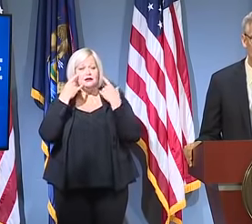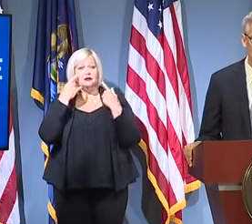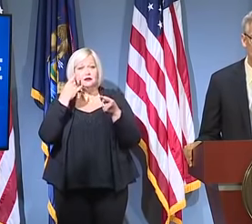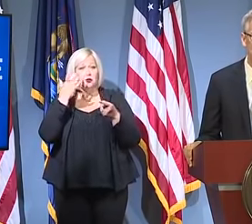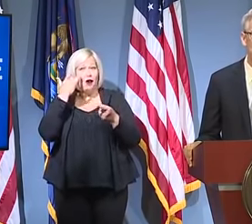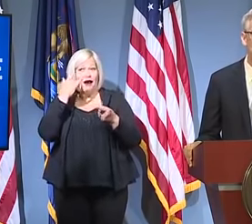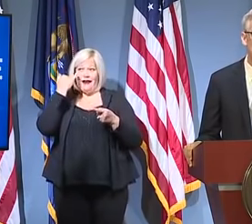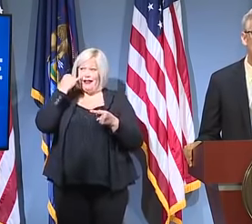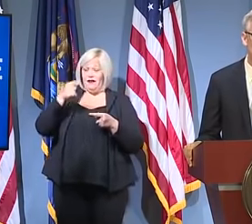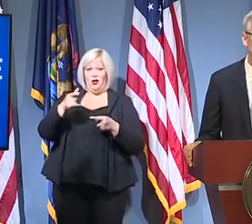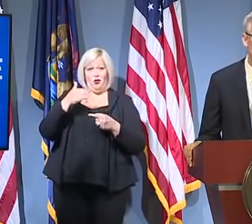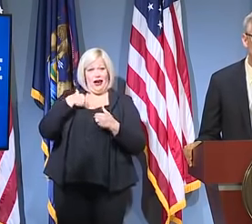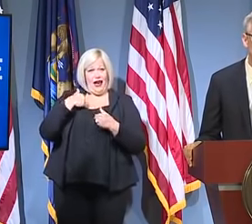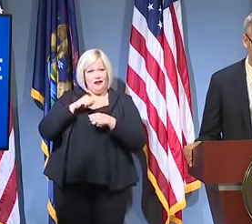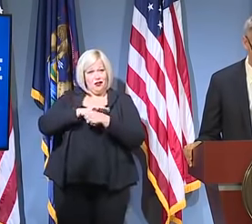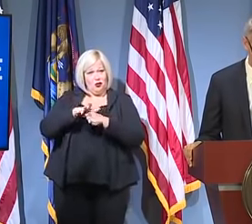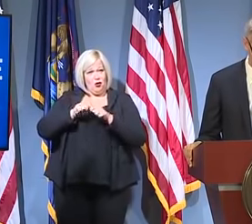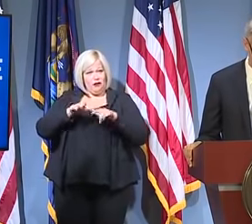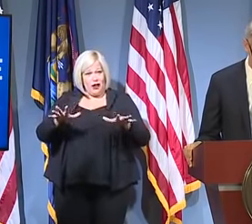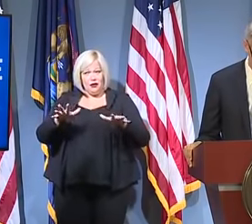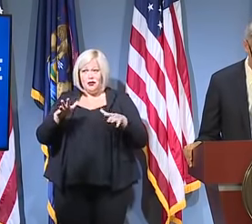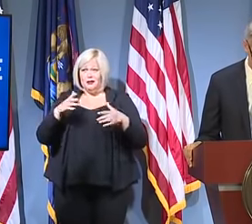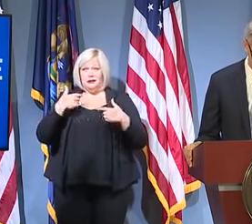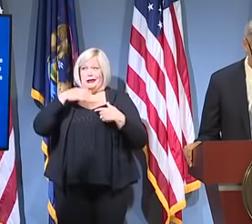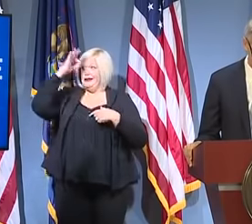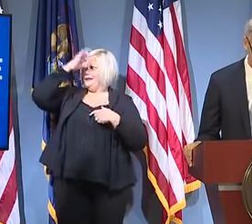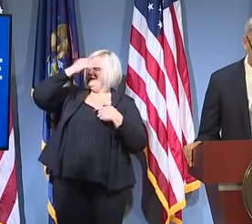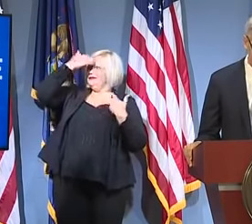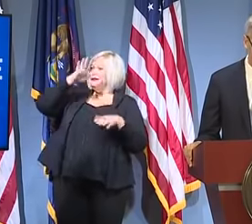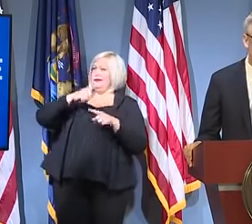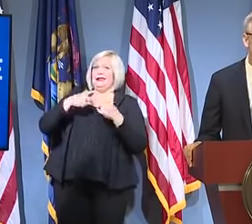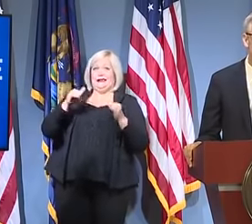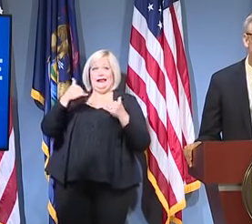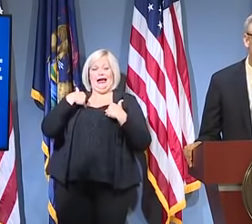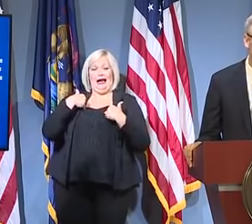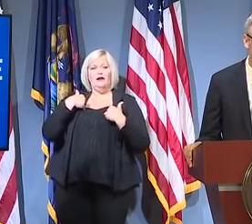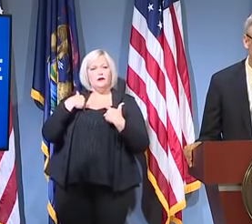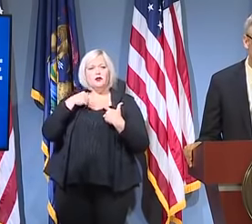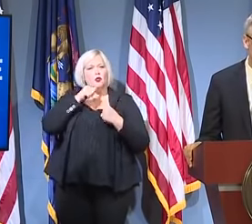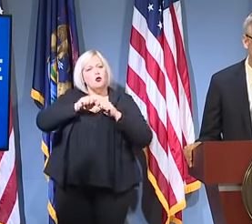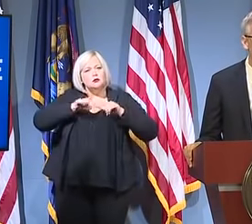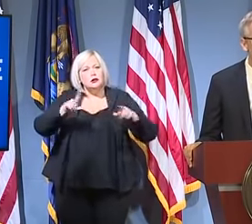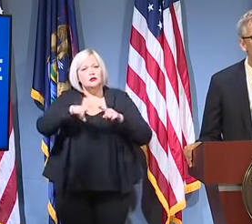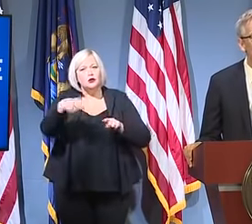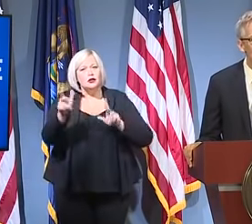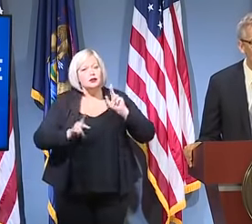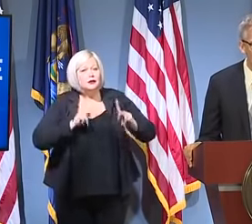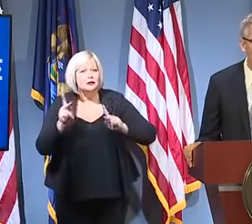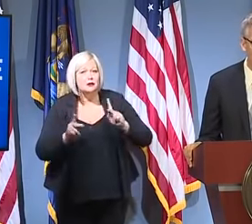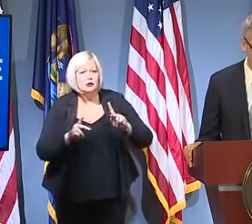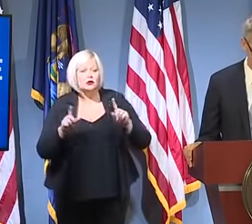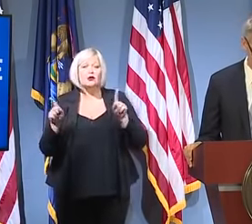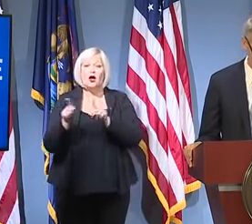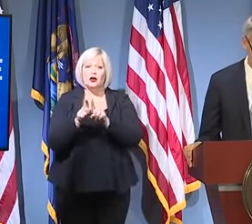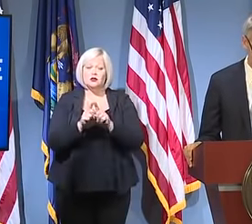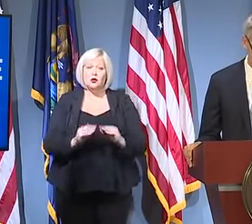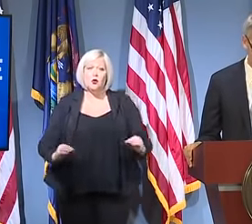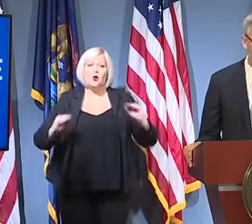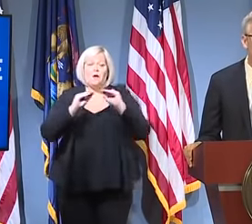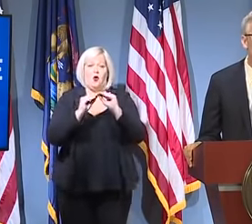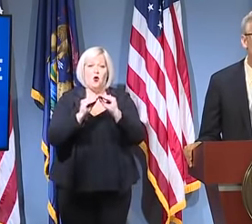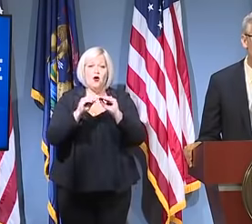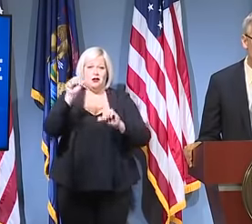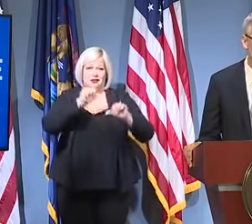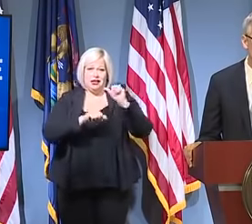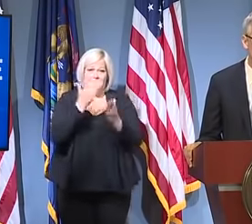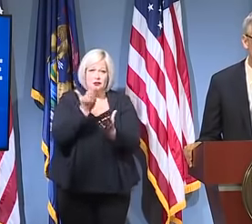without realizing it, it prevents you from spreading the disease. At the same time, there is also growing evidence that